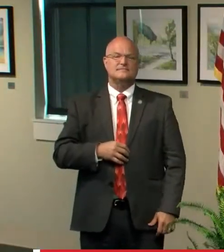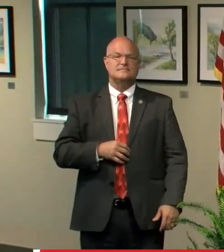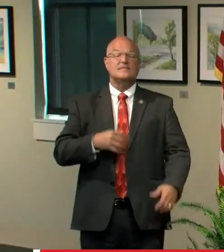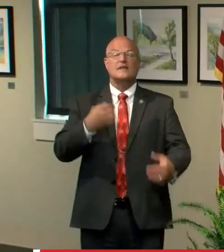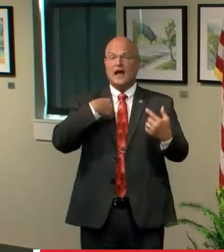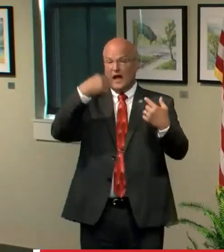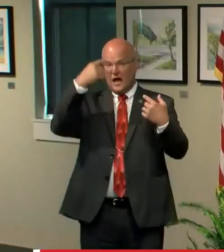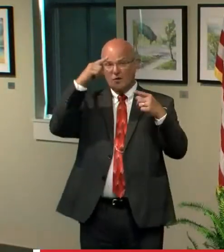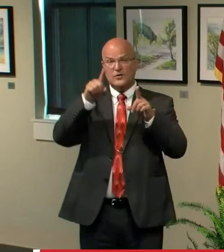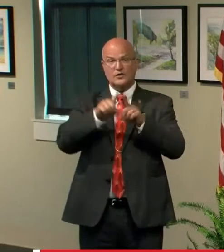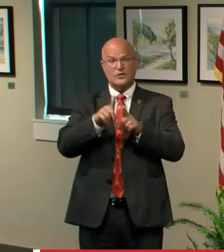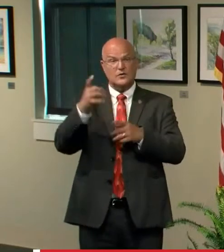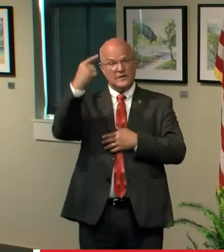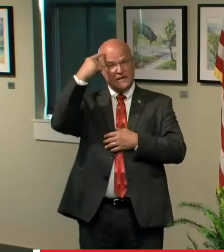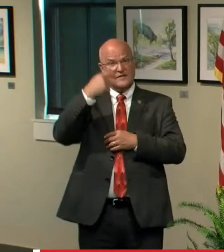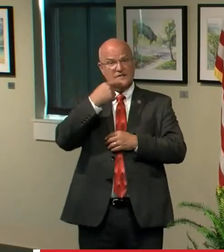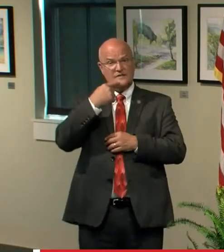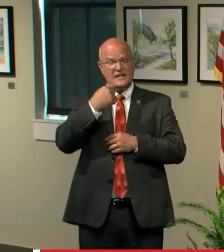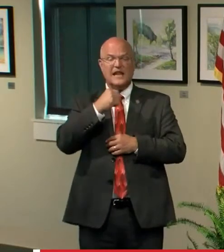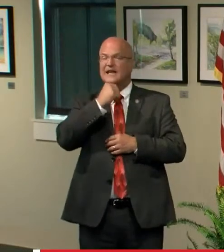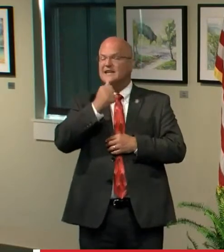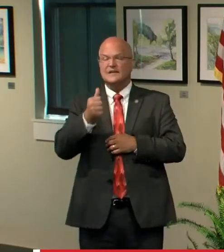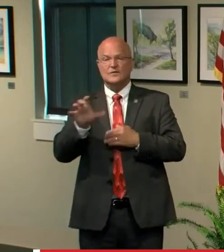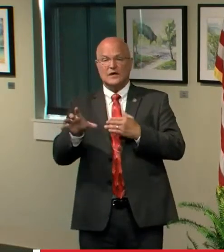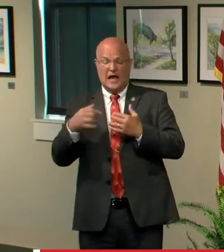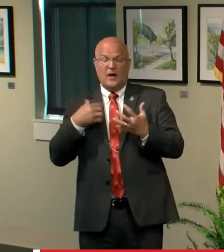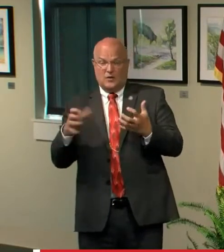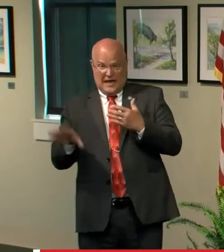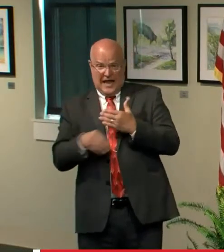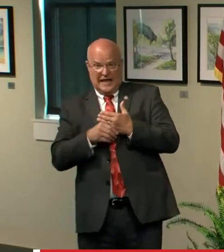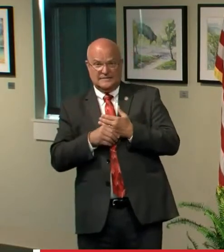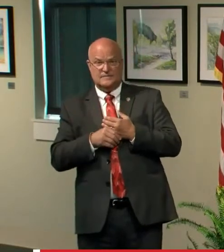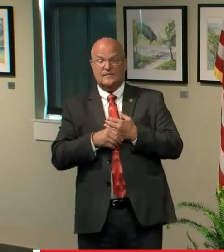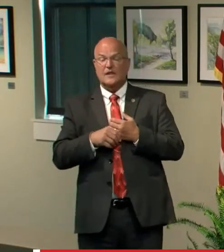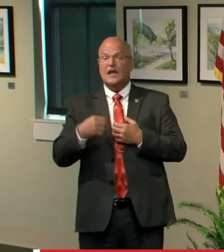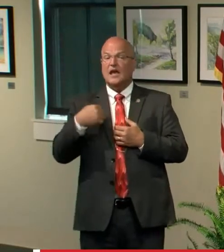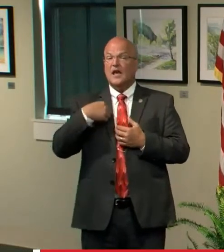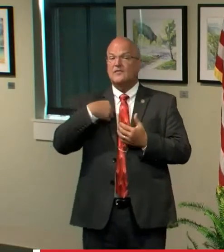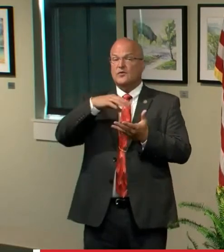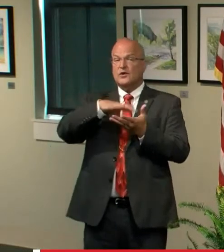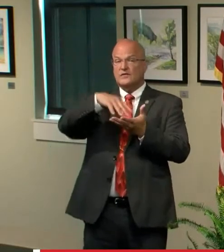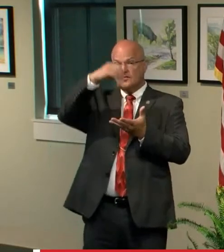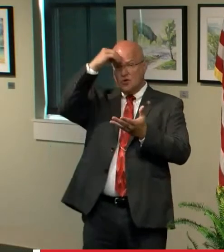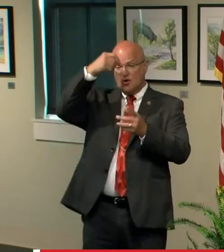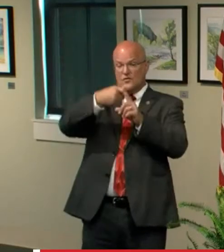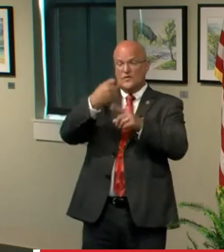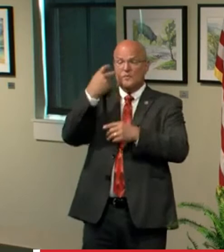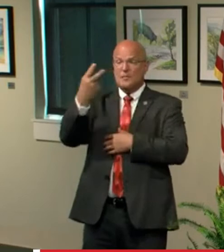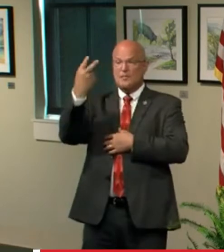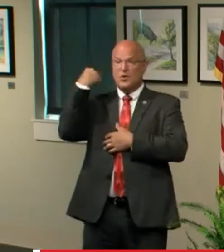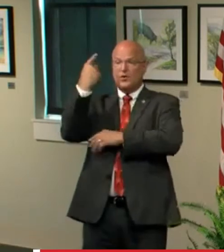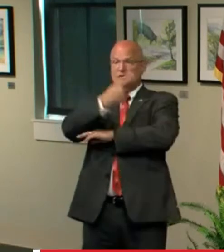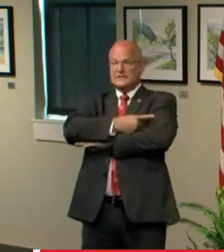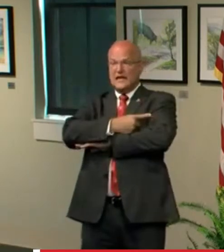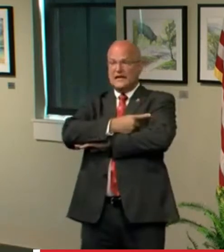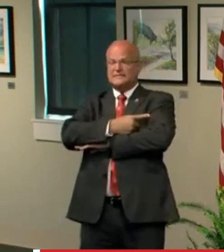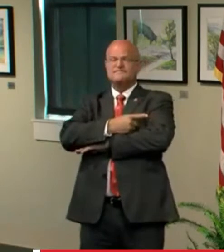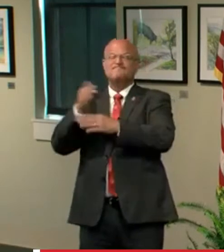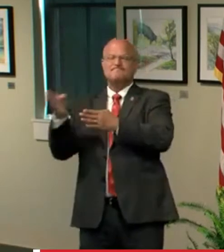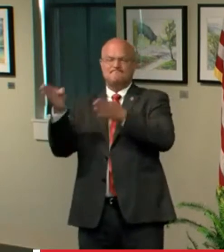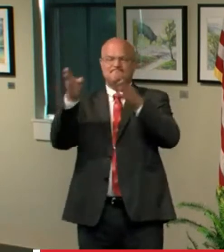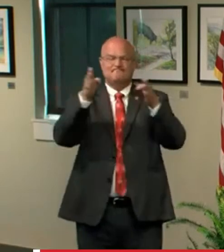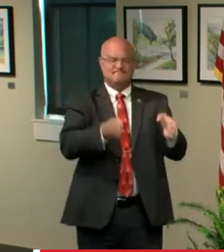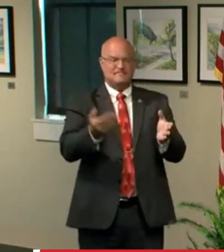I would agree with what the governor has said. I just would add to that, if we have learned absolutely nothing from Memorial Day, then probably we will see the same